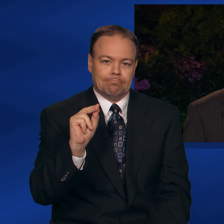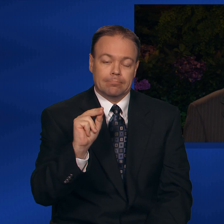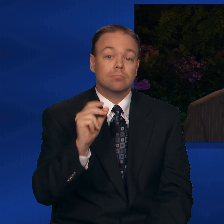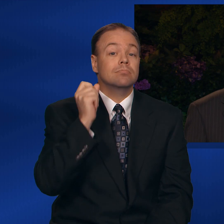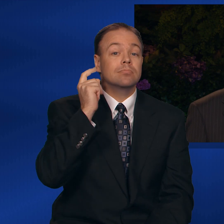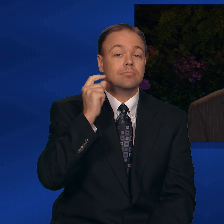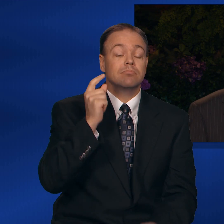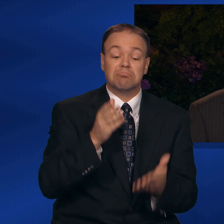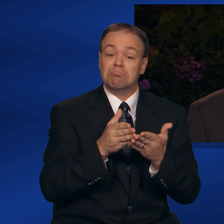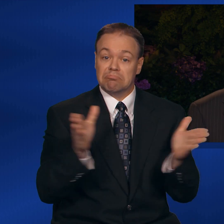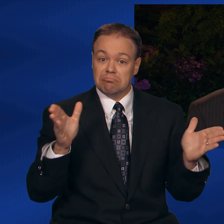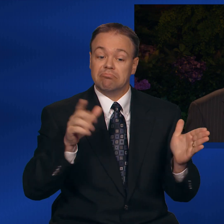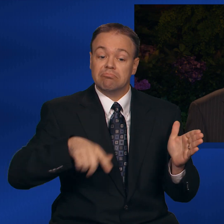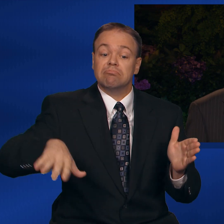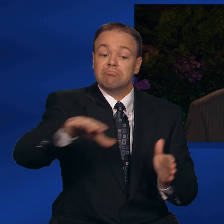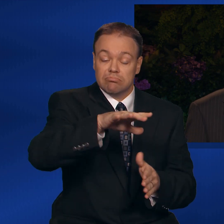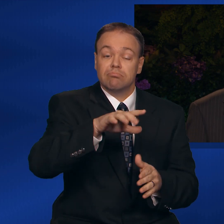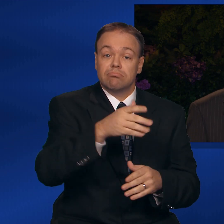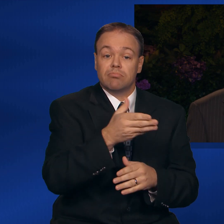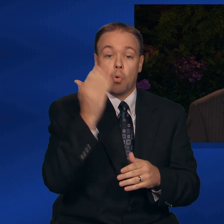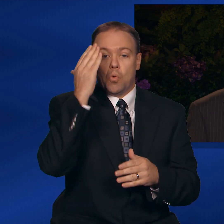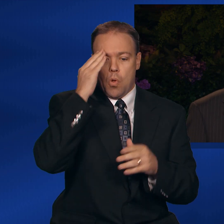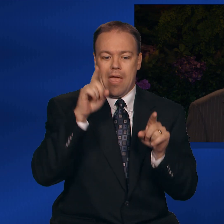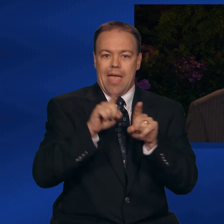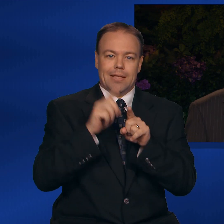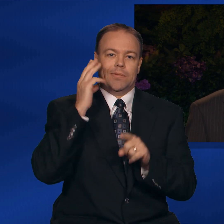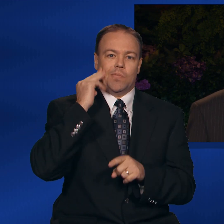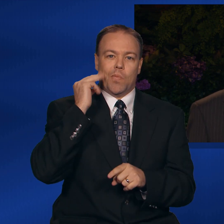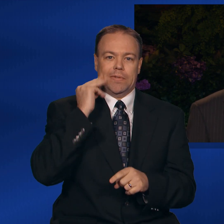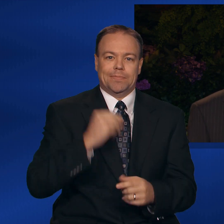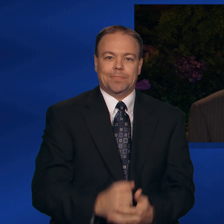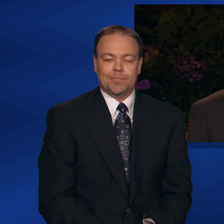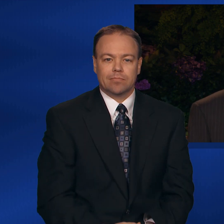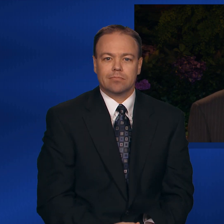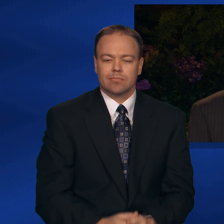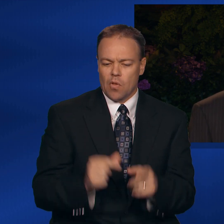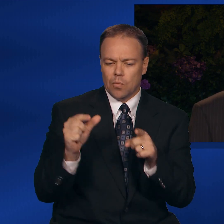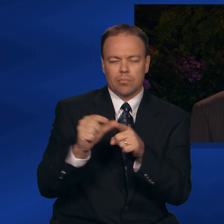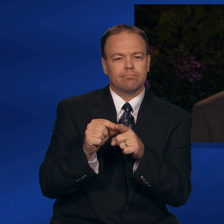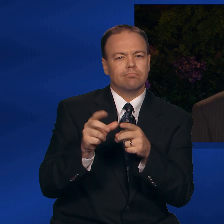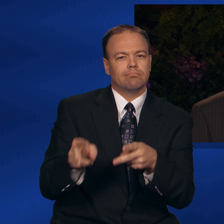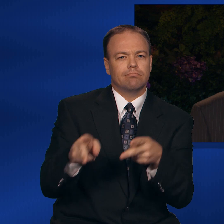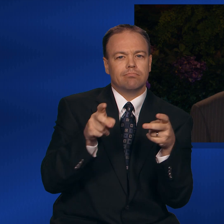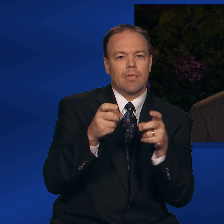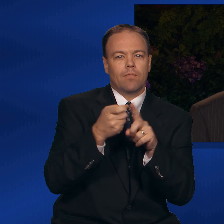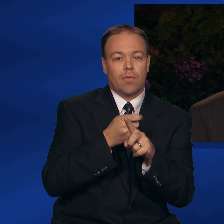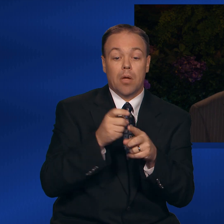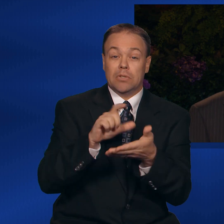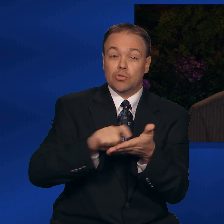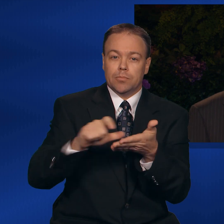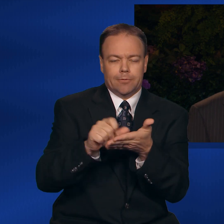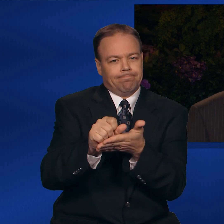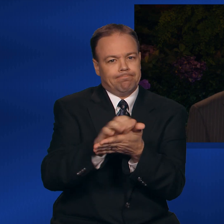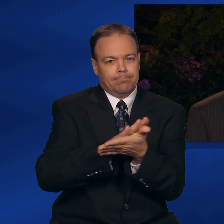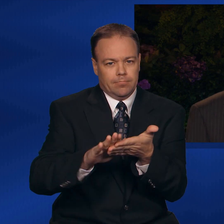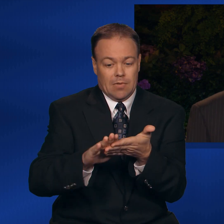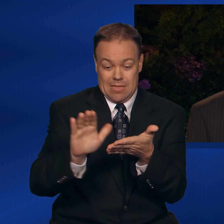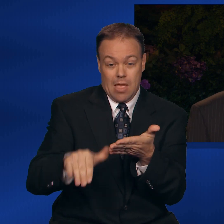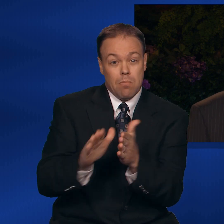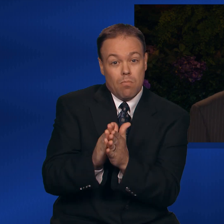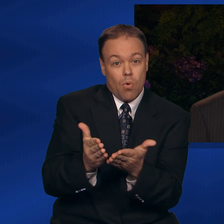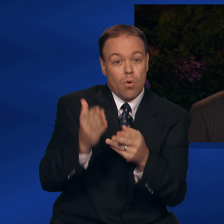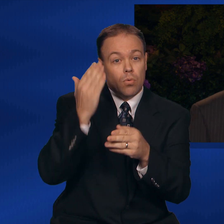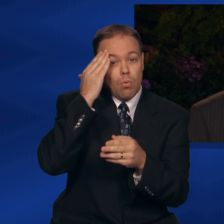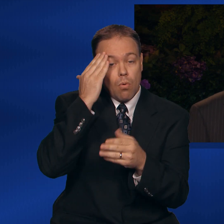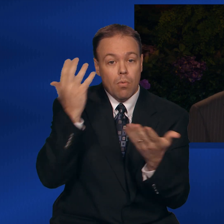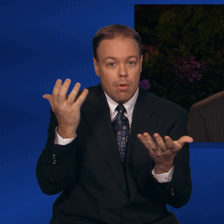we are widely known as Mormons. The term is derived from a book of sacred scripture known as the Book